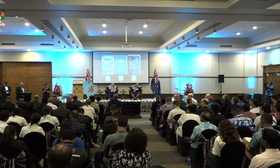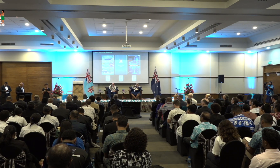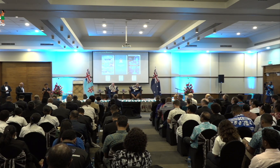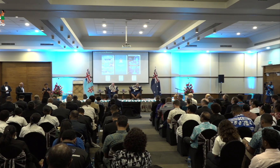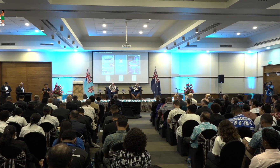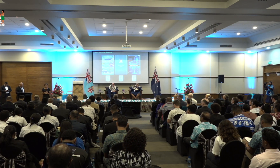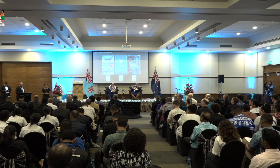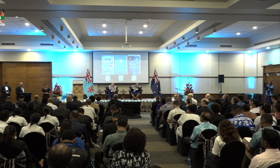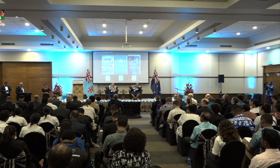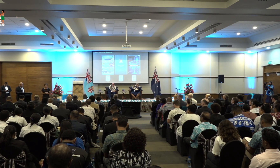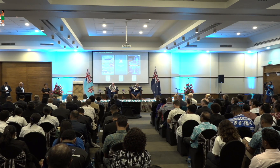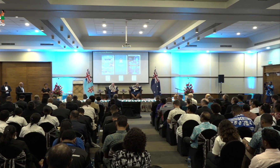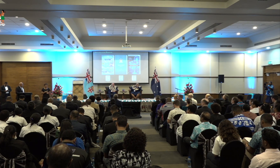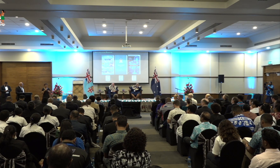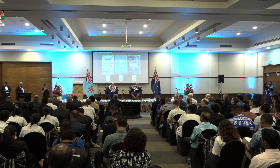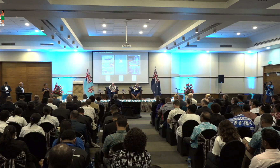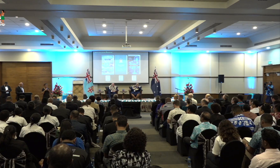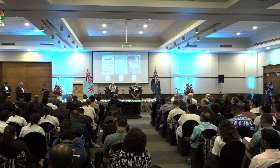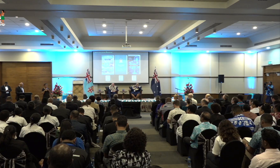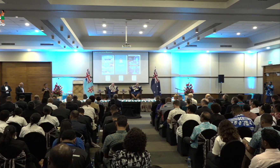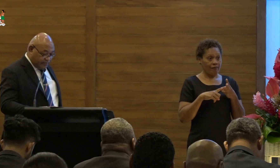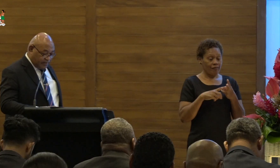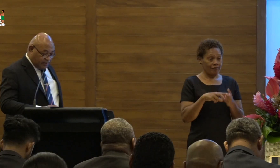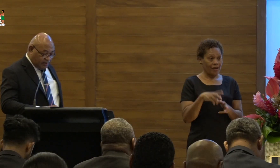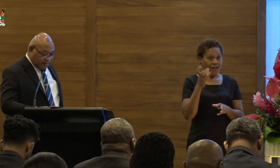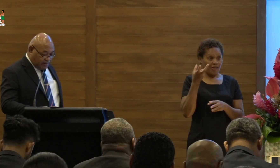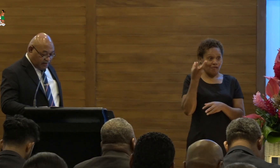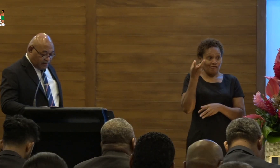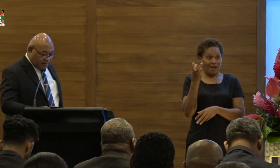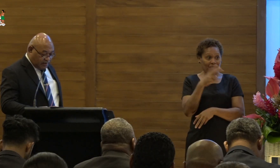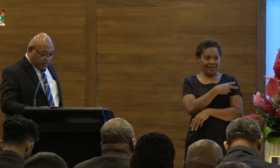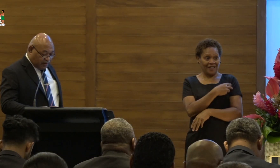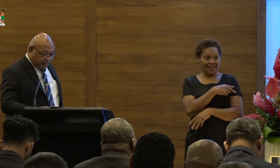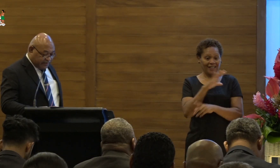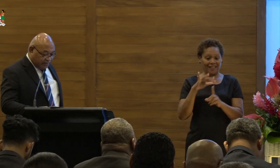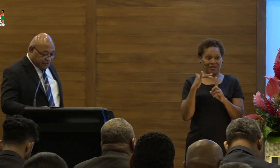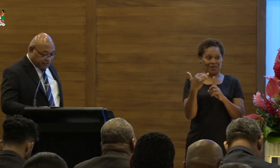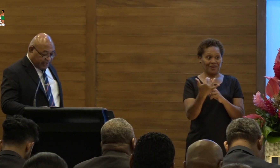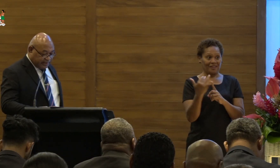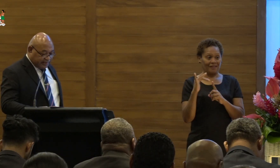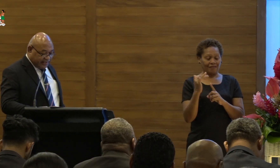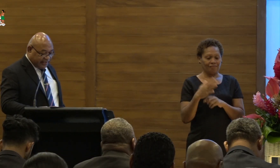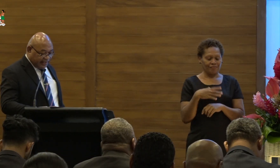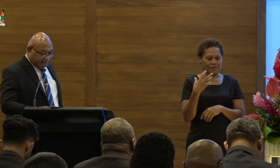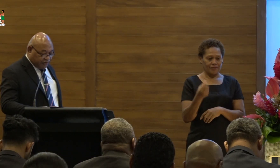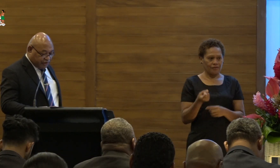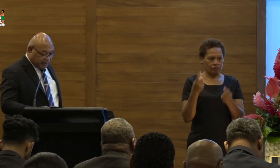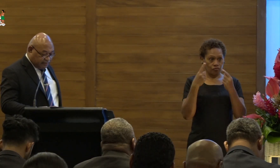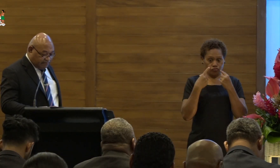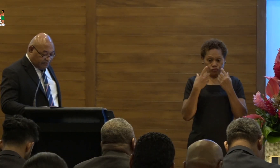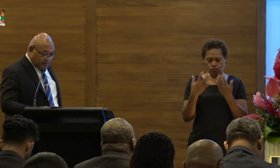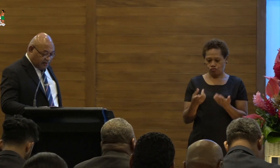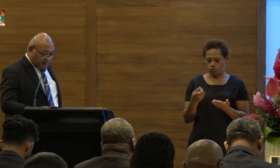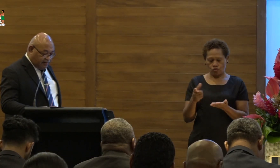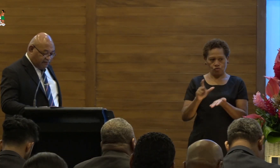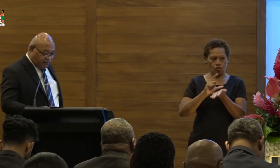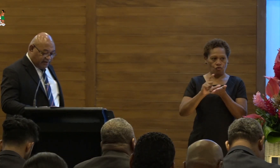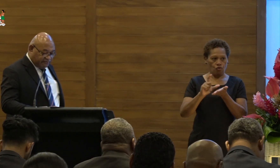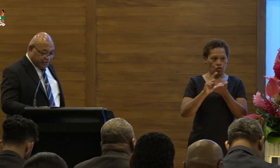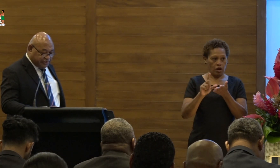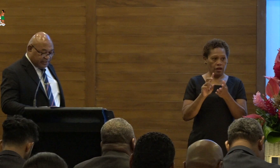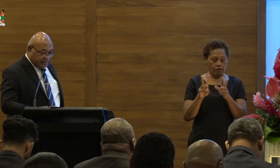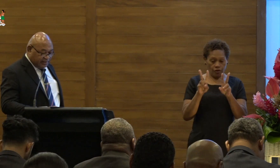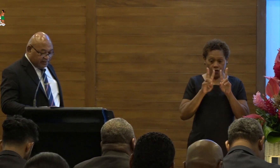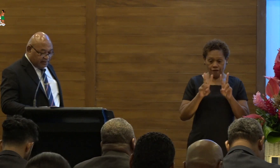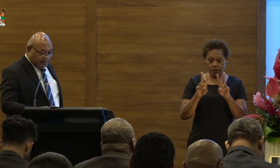as well as the cybersecurity website, you have demonstrated a clear vision for